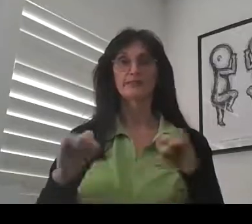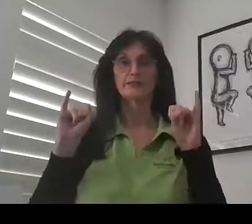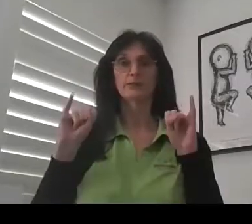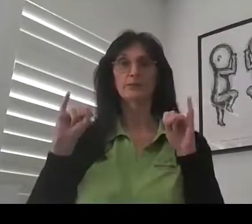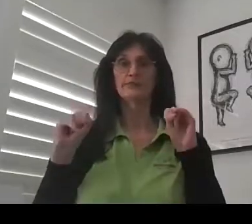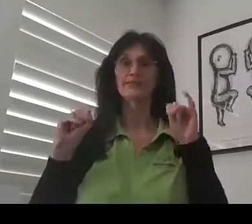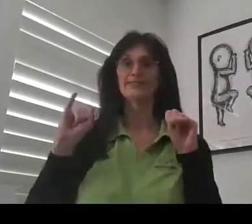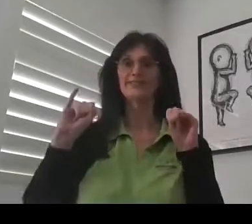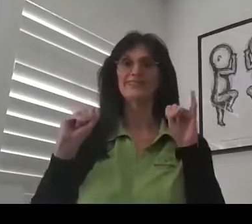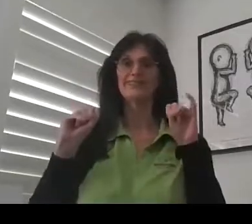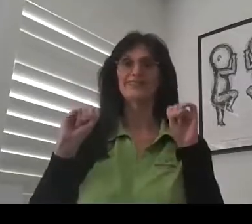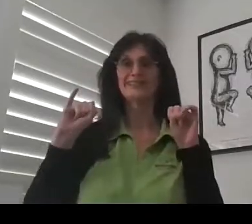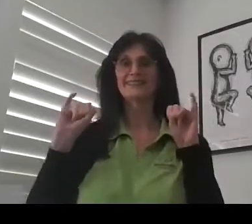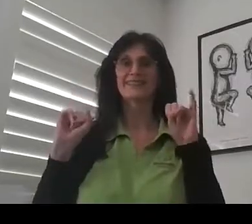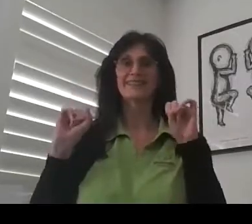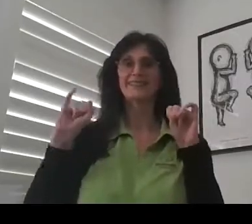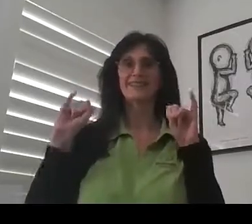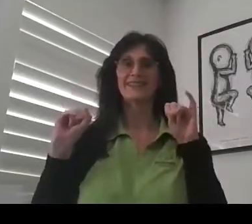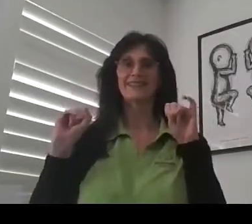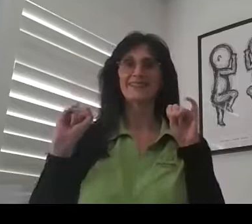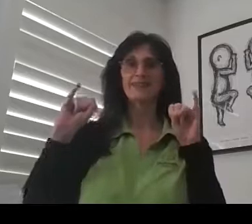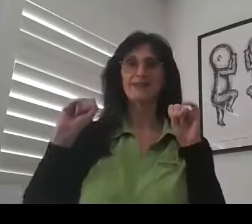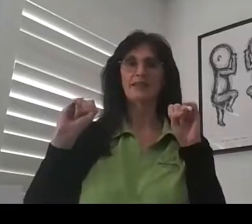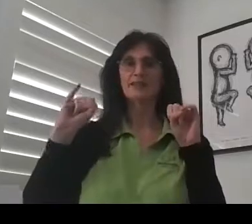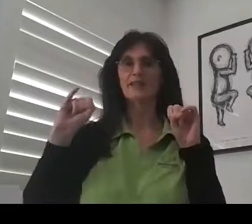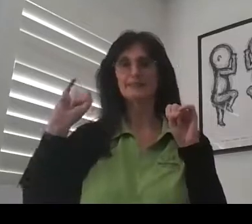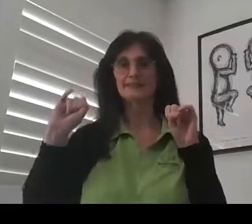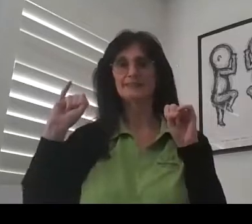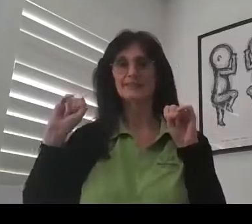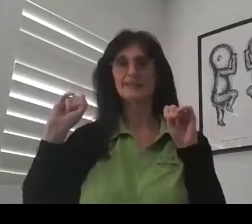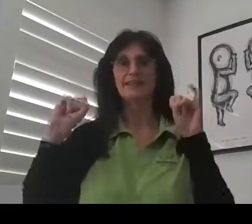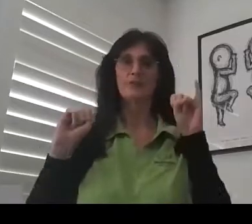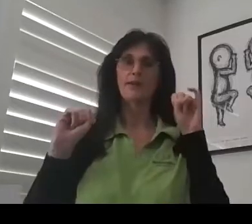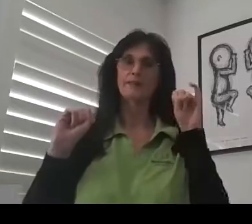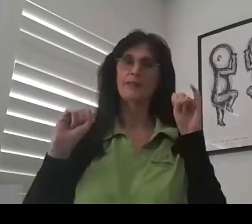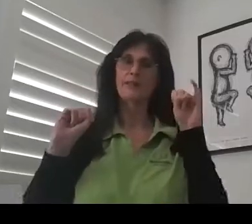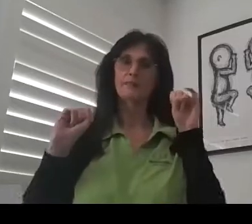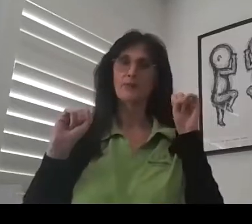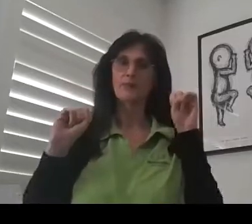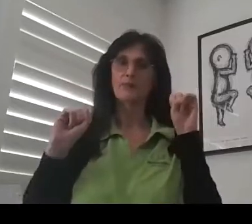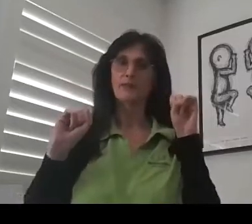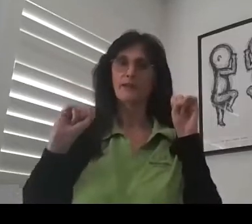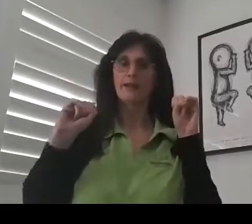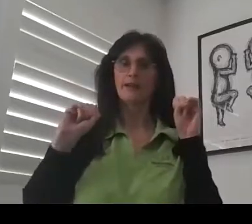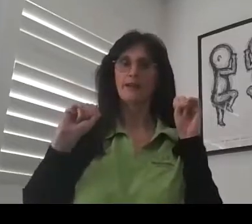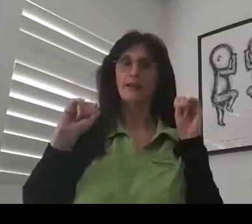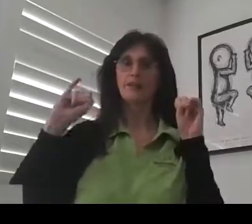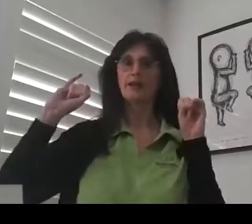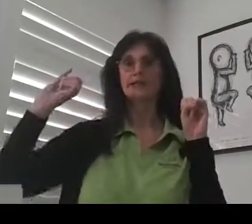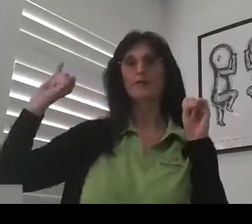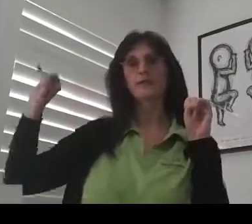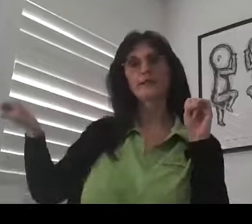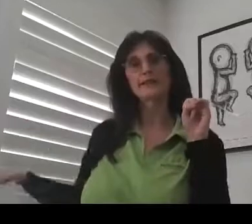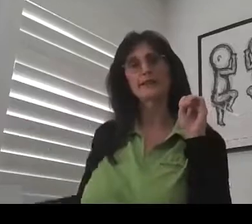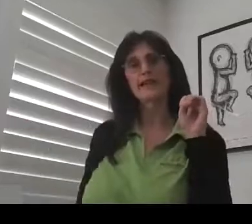Two little dicky birds sitting on the wall. One named Peter, one named Paul. Fly